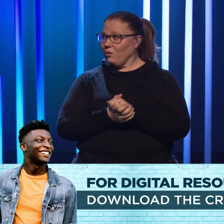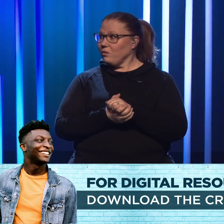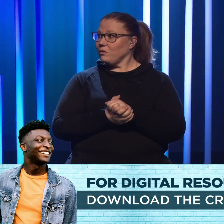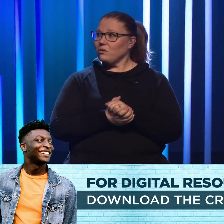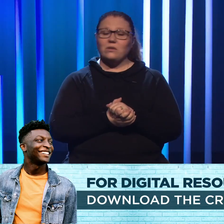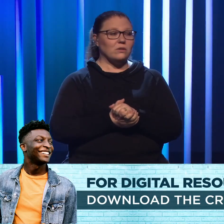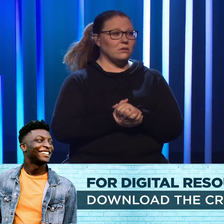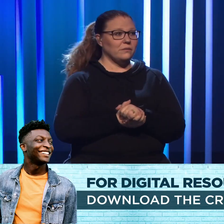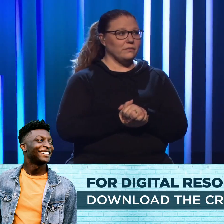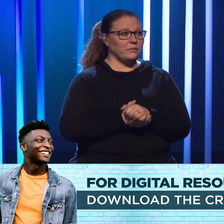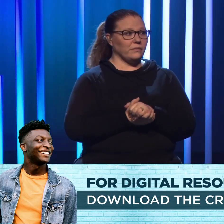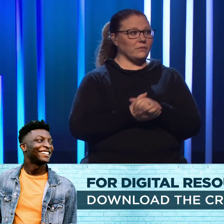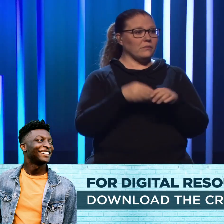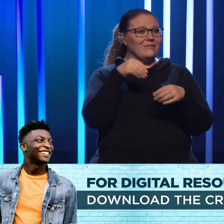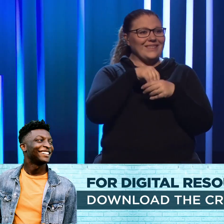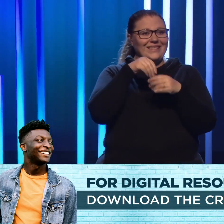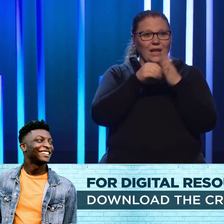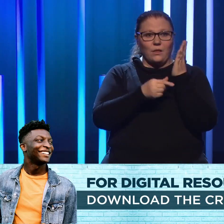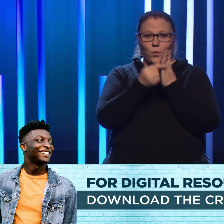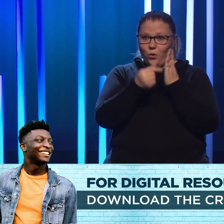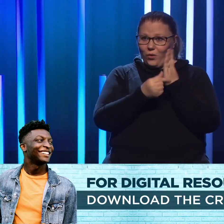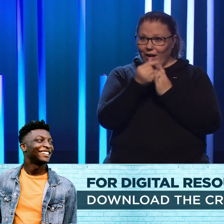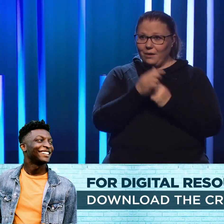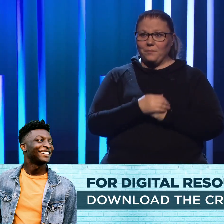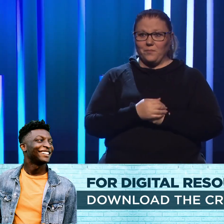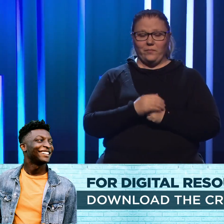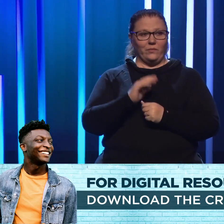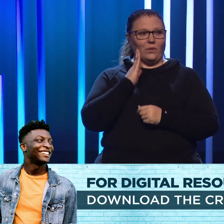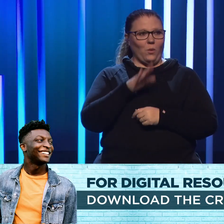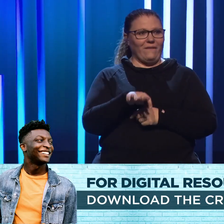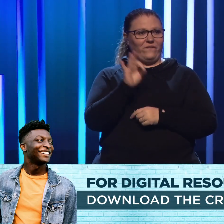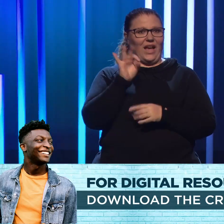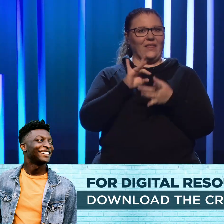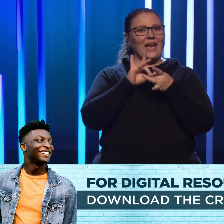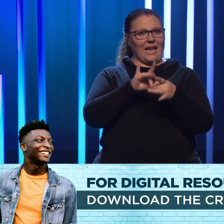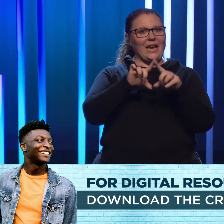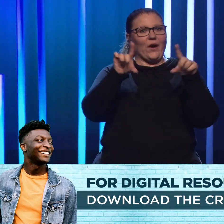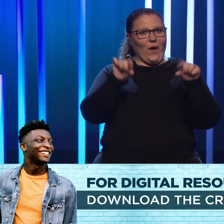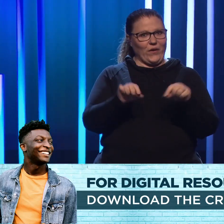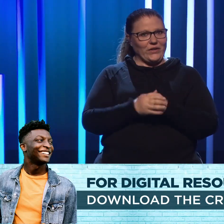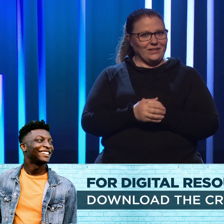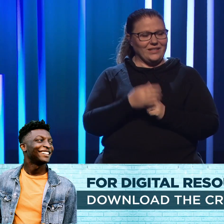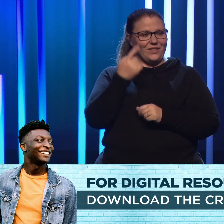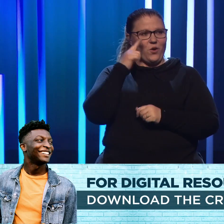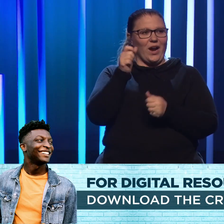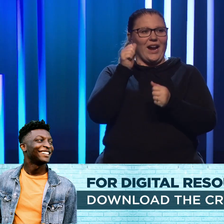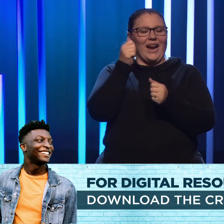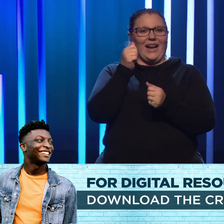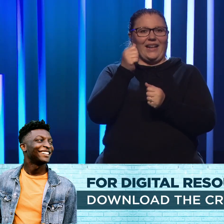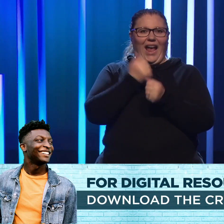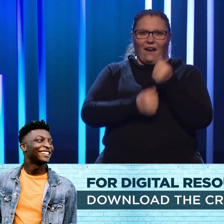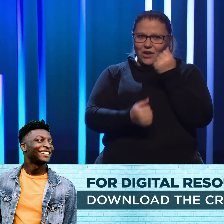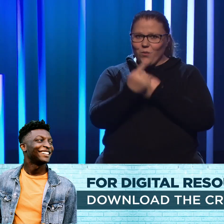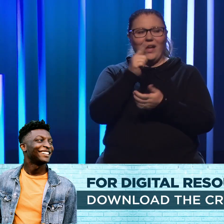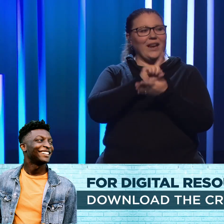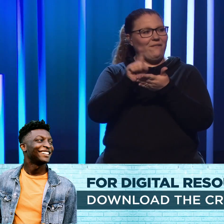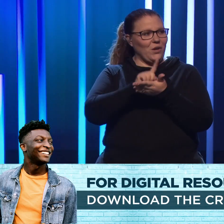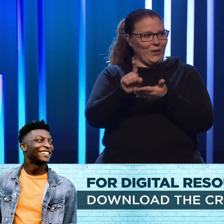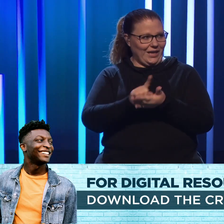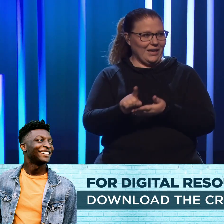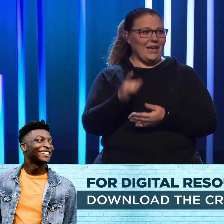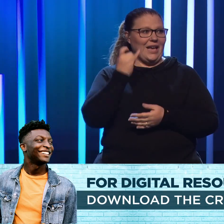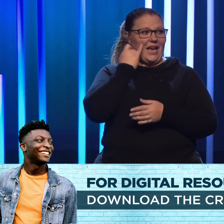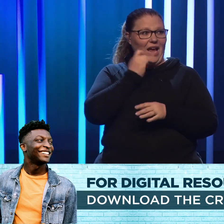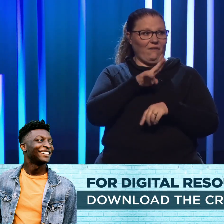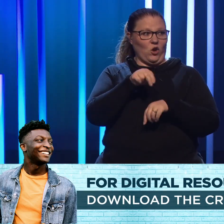one. Inside your program, you will find your Connect card, which is for everyone every week. So if